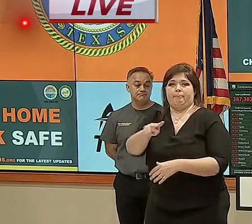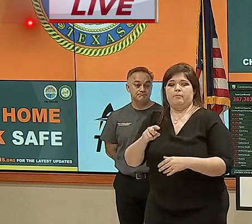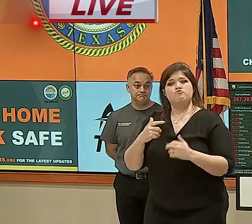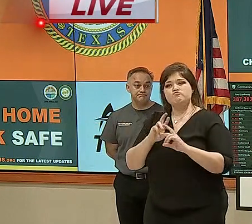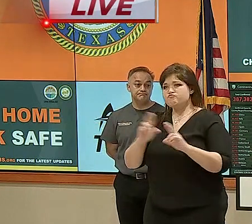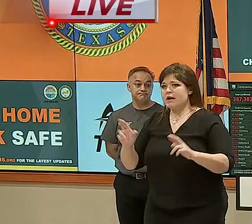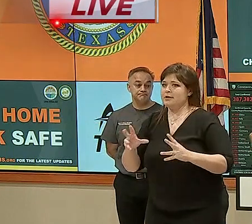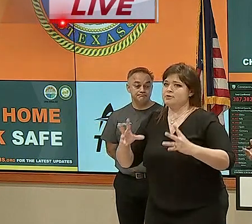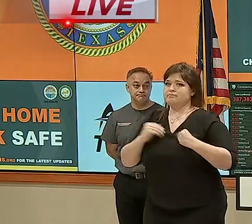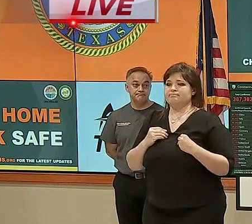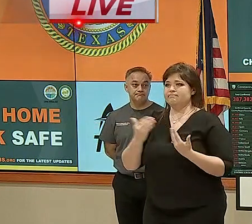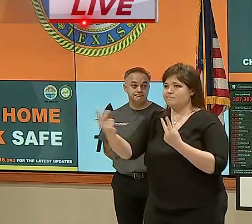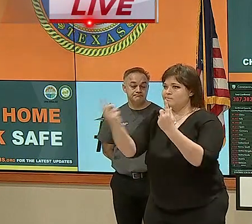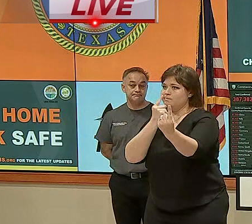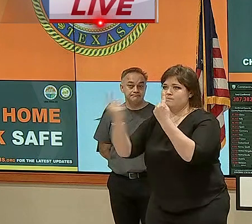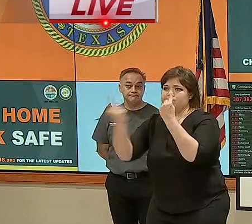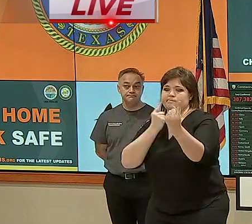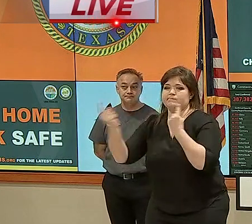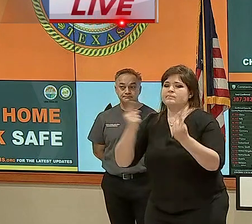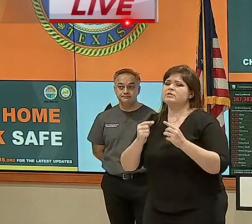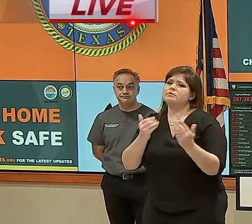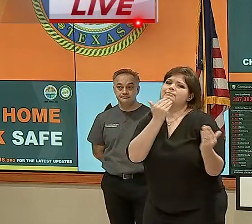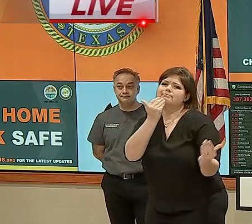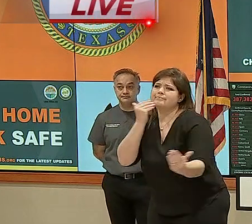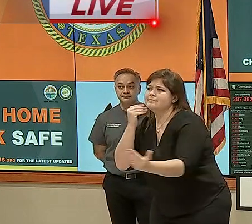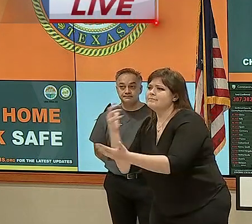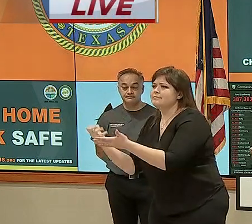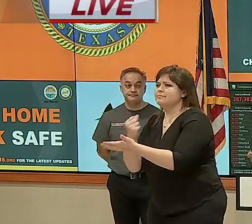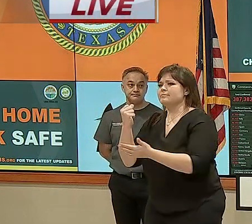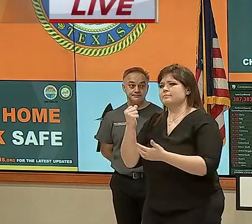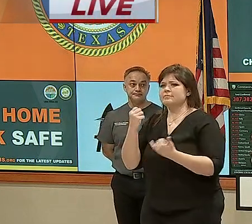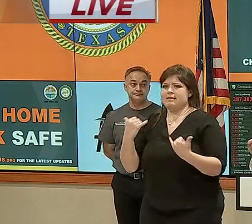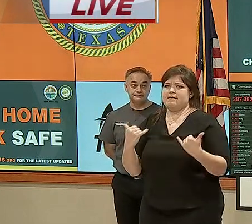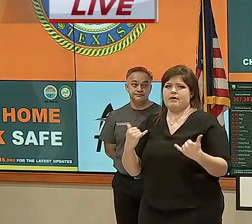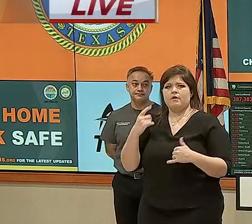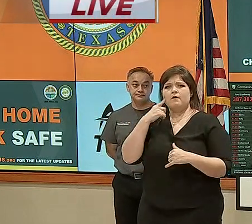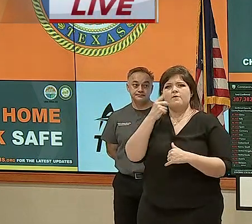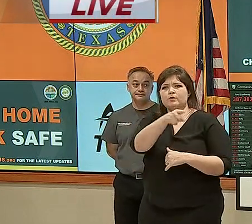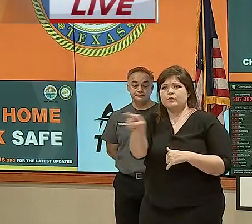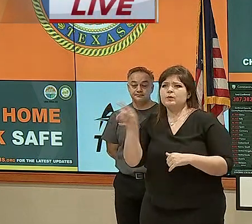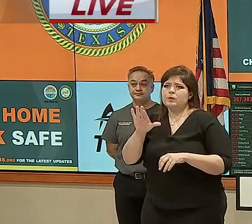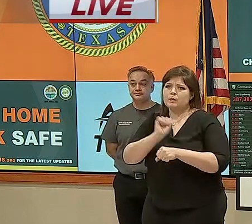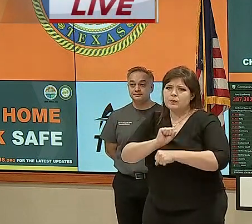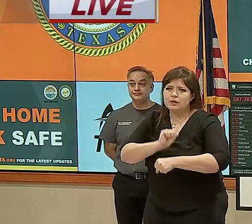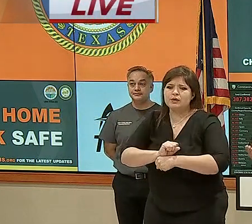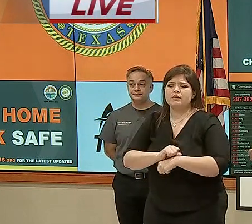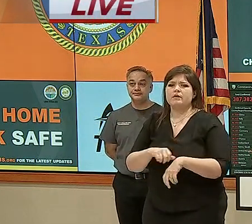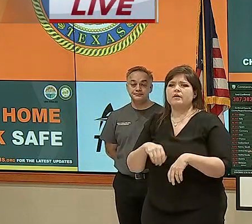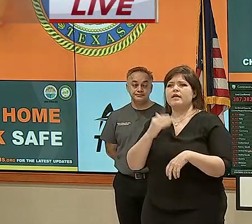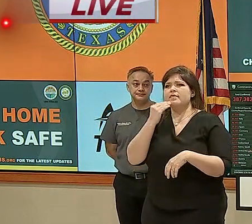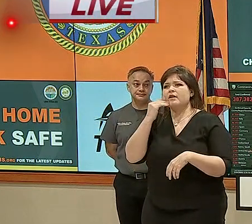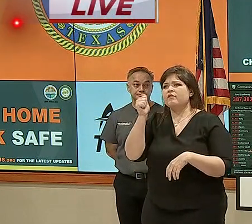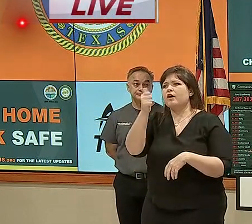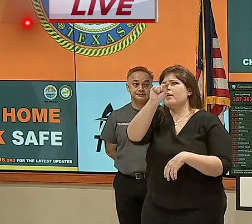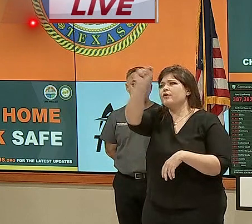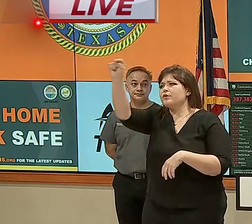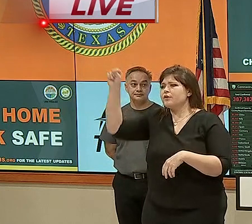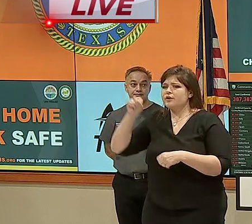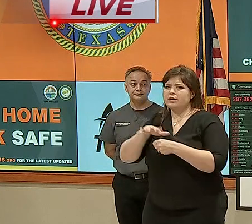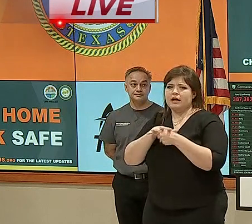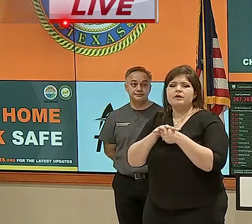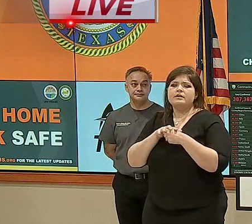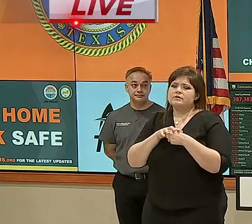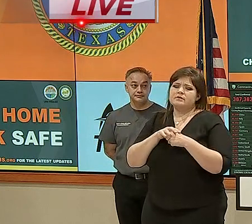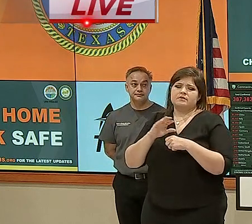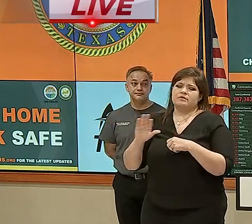all of the frontline emergency care responders and others across the city and the counties and surrounding counties because of the heroic work